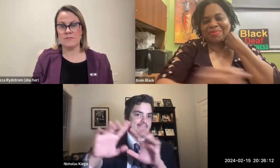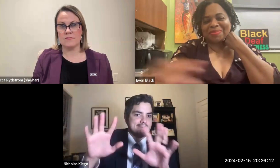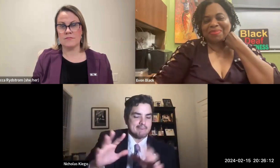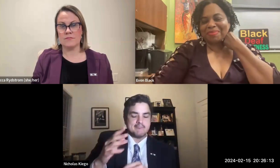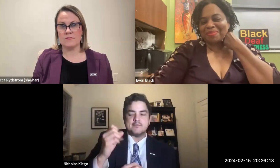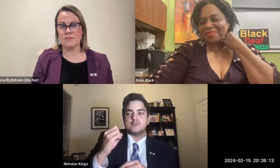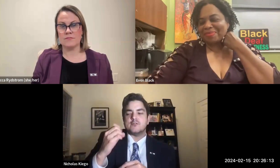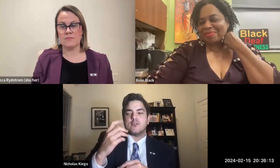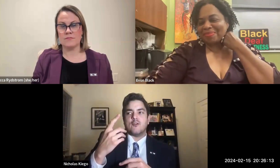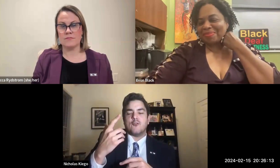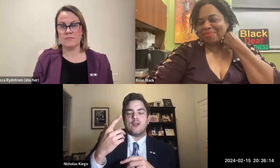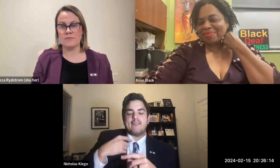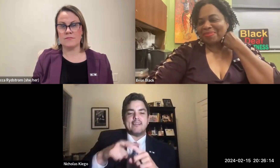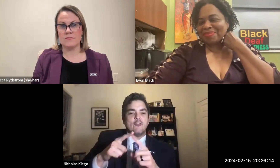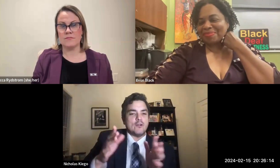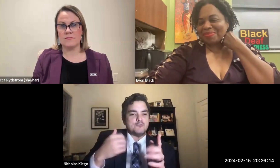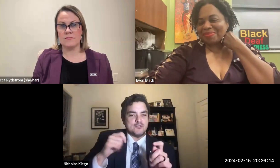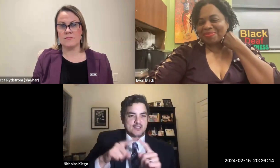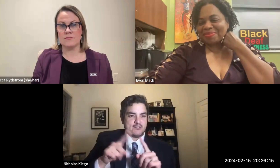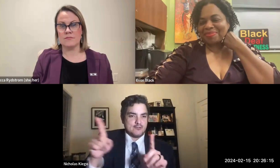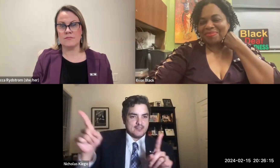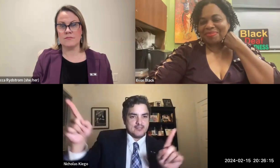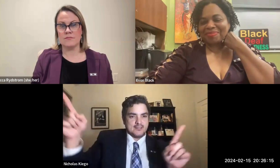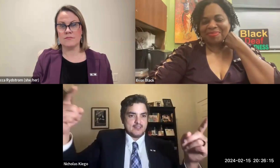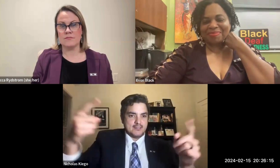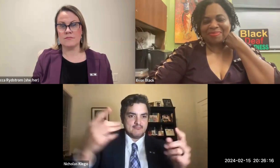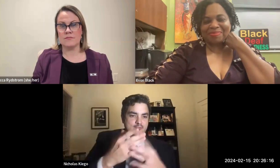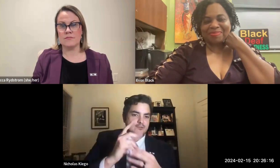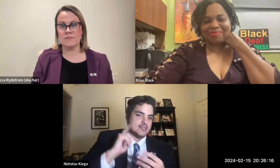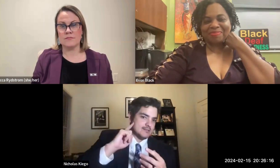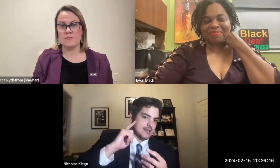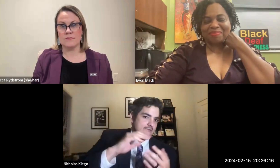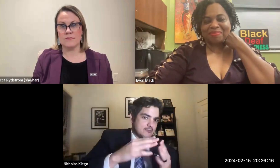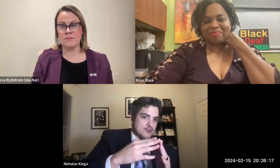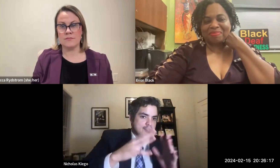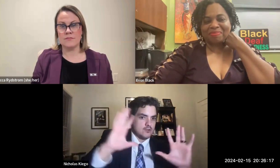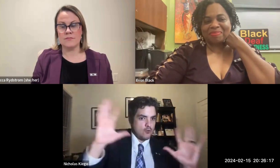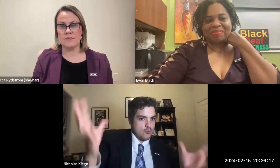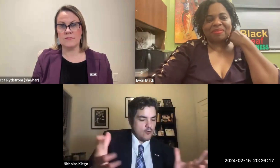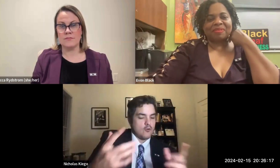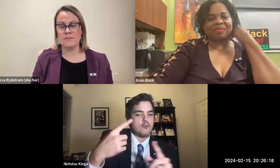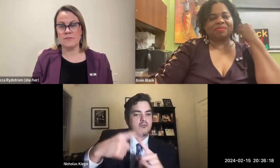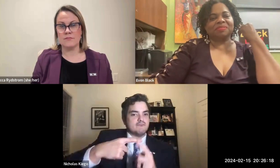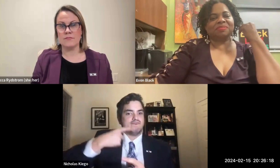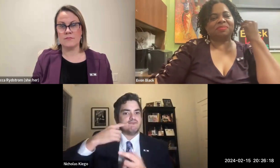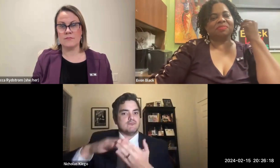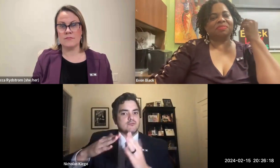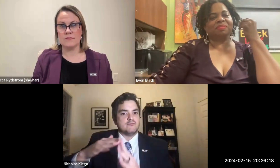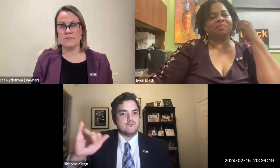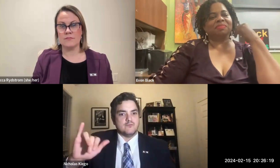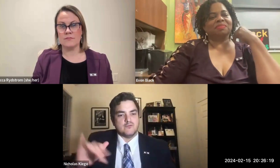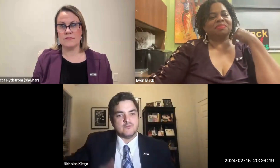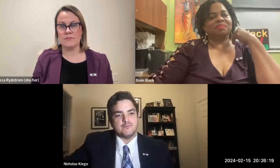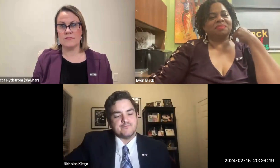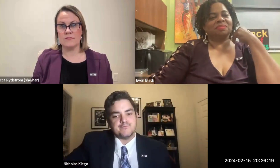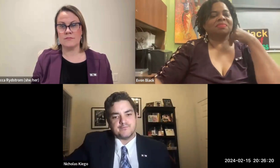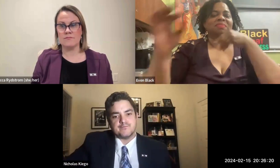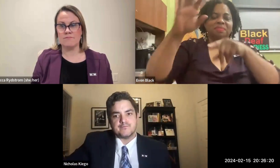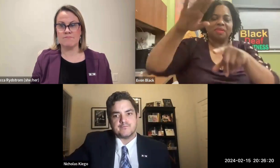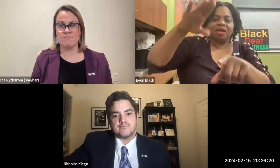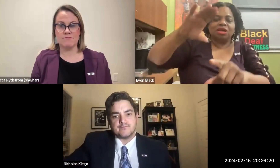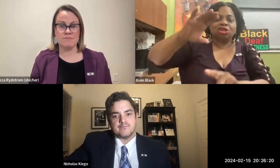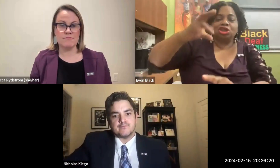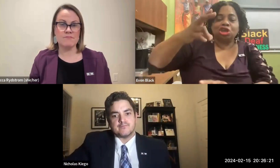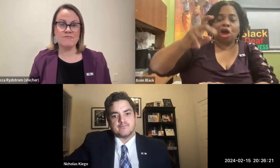Black media, so we're trying to spread it there as well. So we're approaching this from several different angles, from the deaf community as a